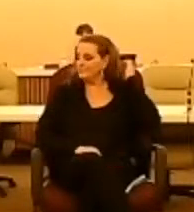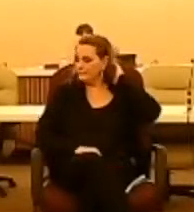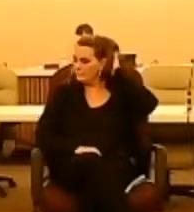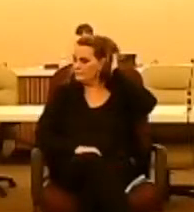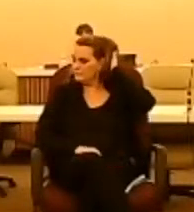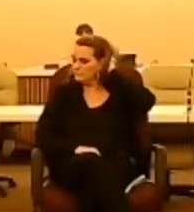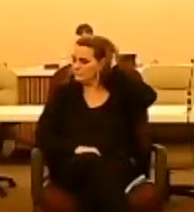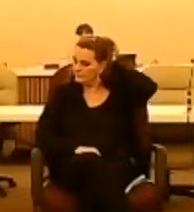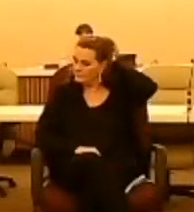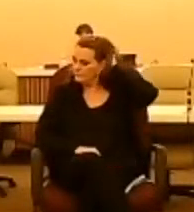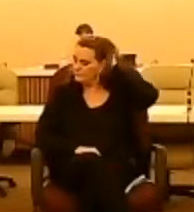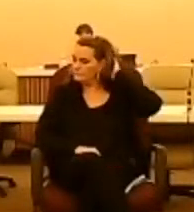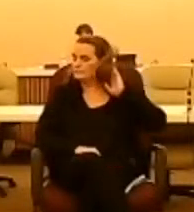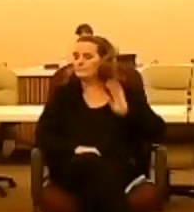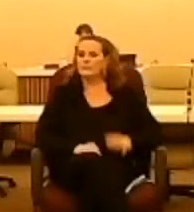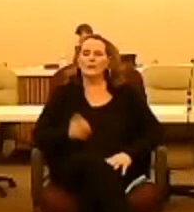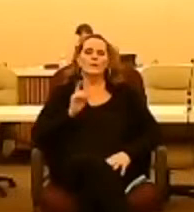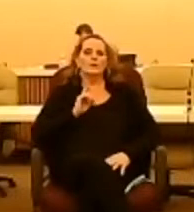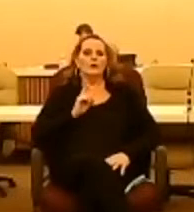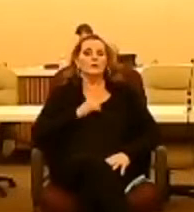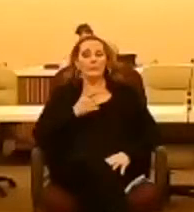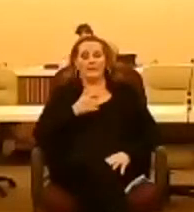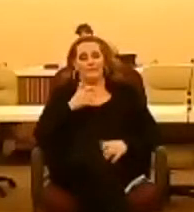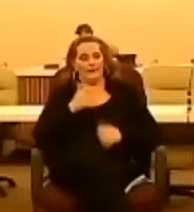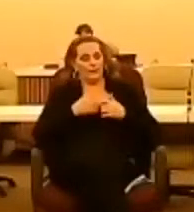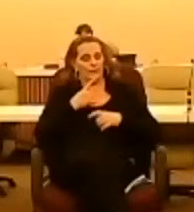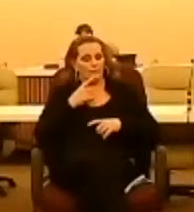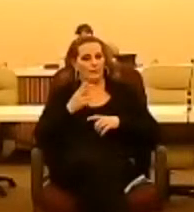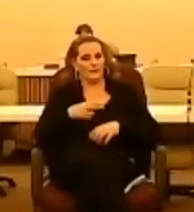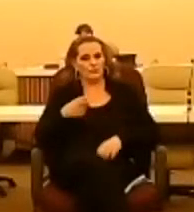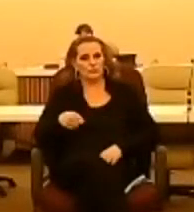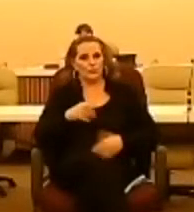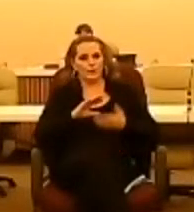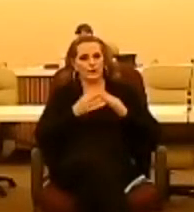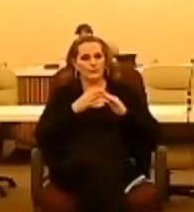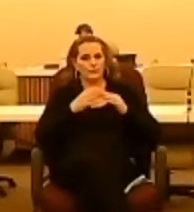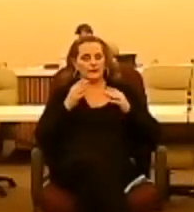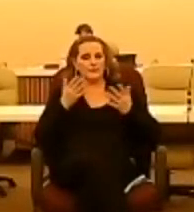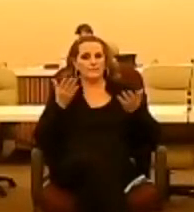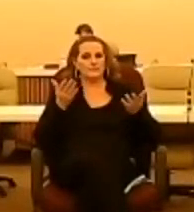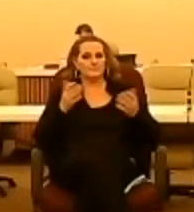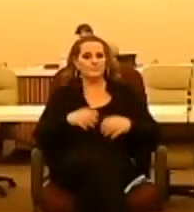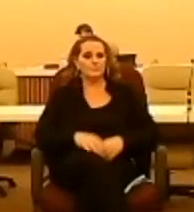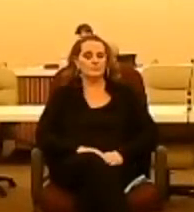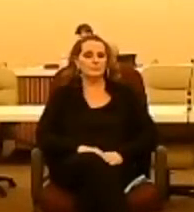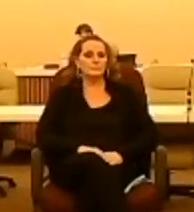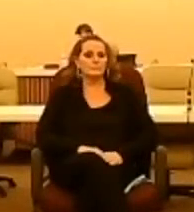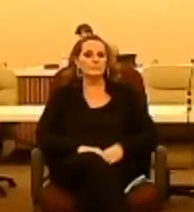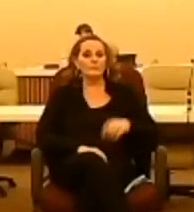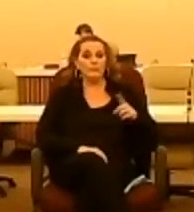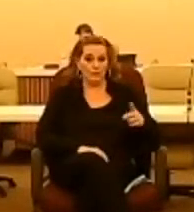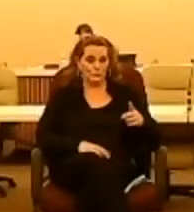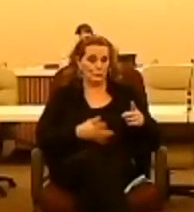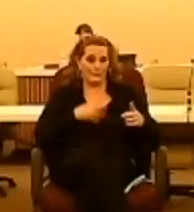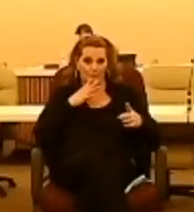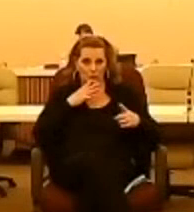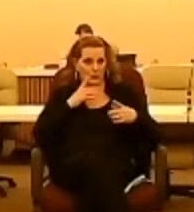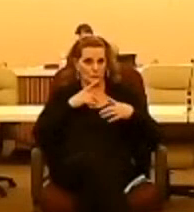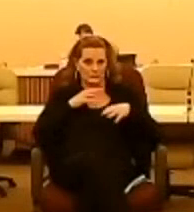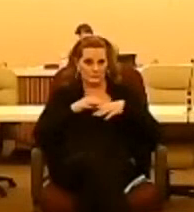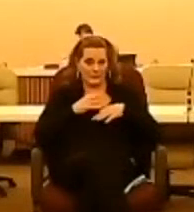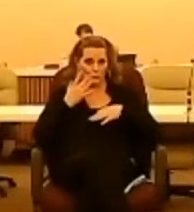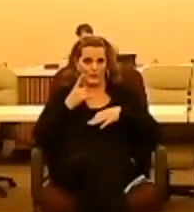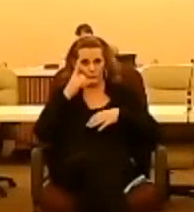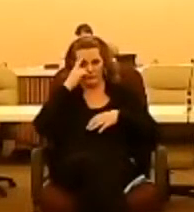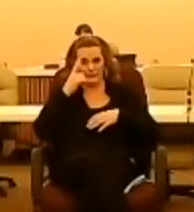I don't know, do we have anybody from the Historic Site Committee on? All right. Did you want to talk at all about why you think